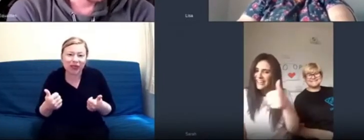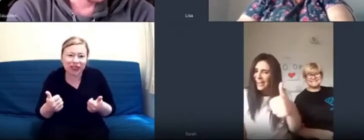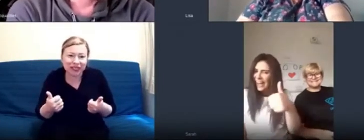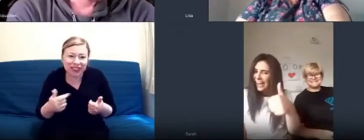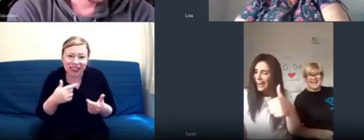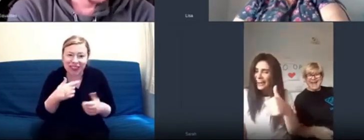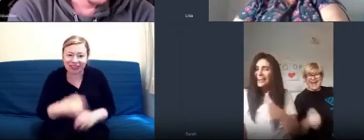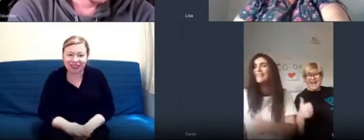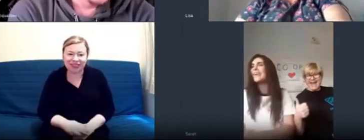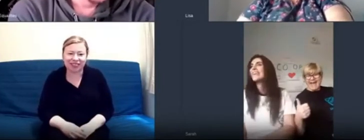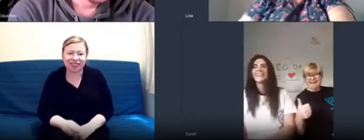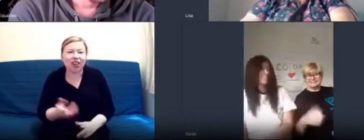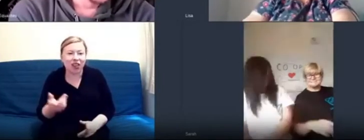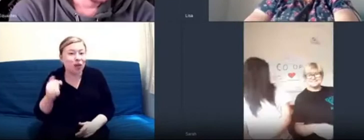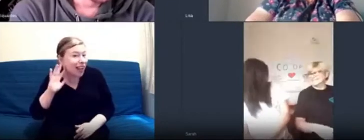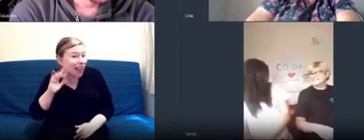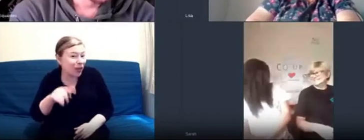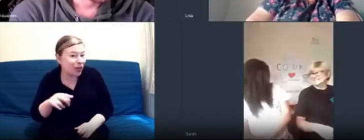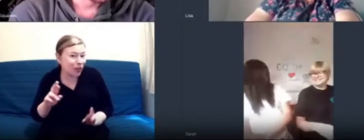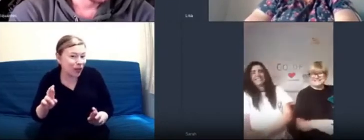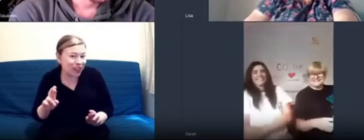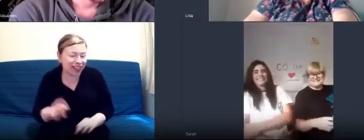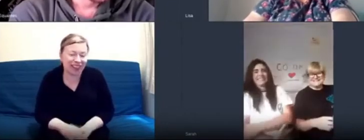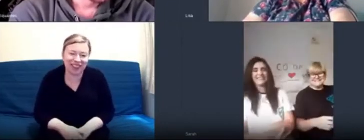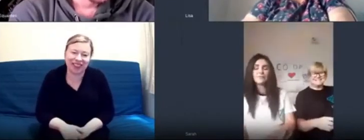We'll share the video. Come on.